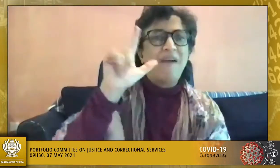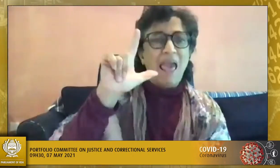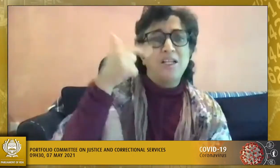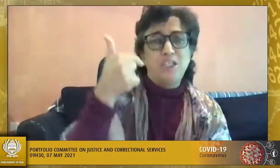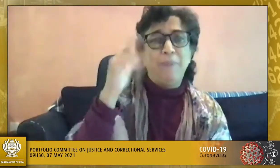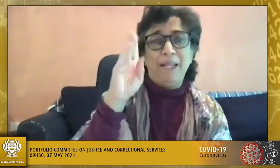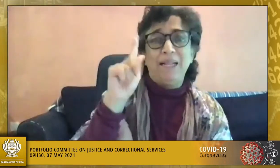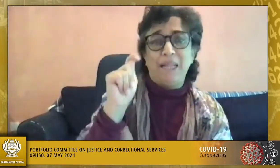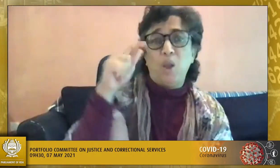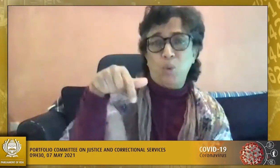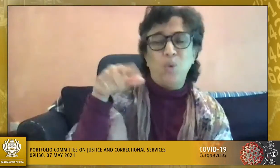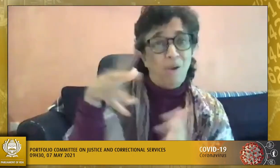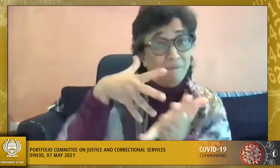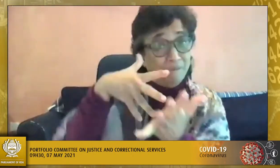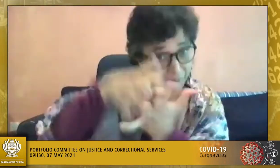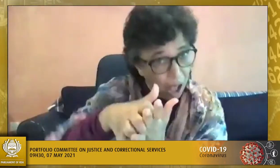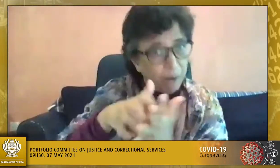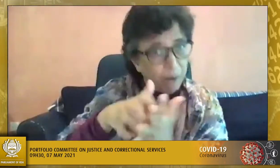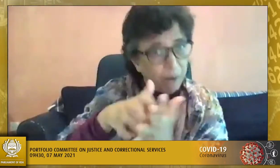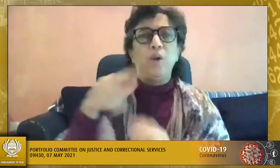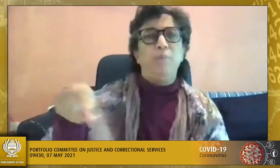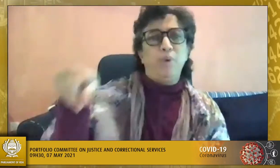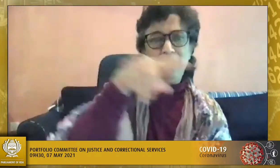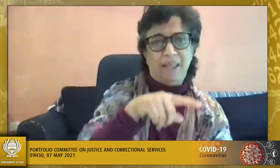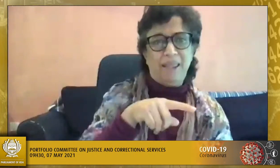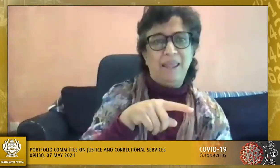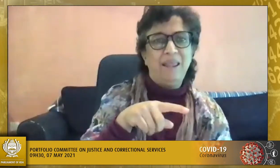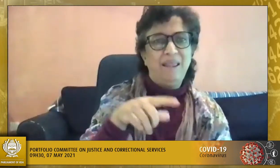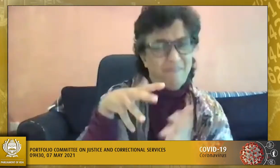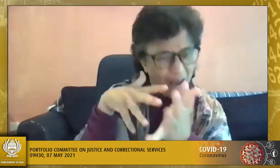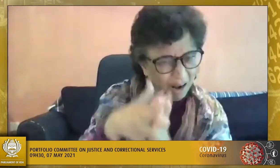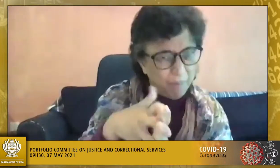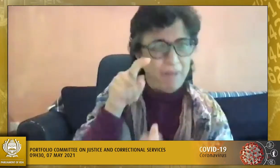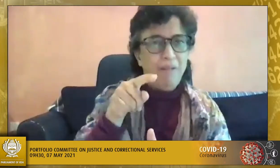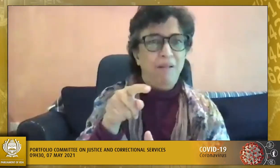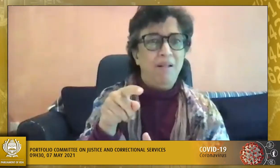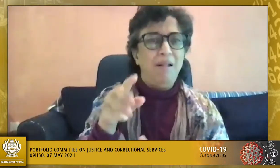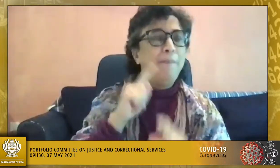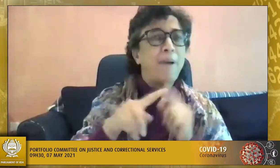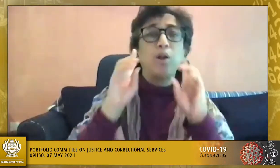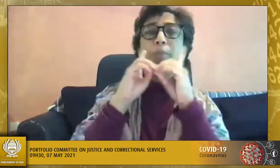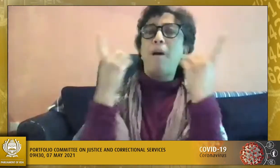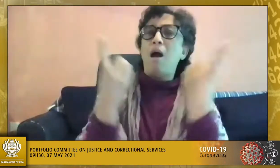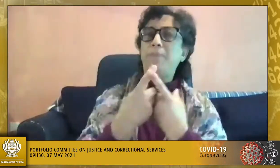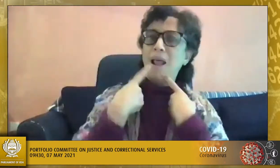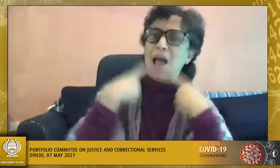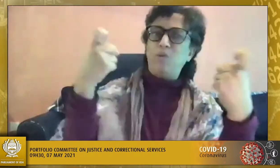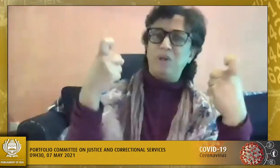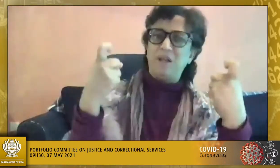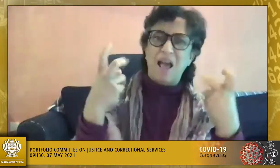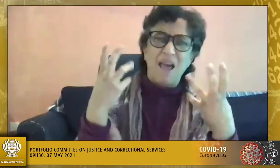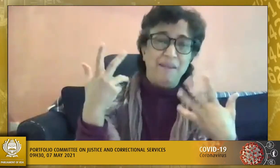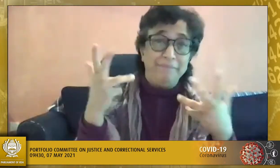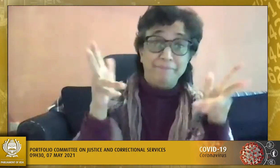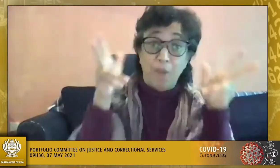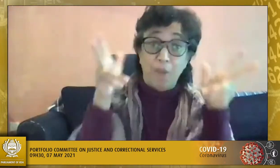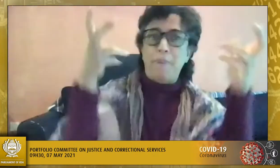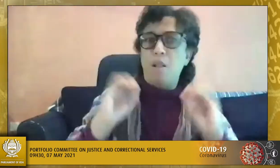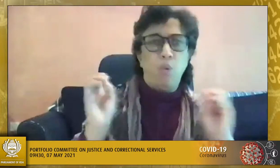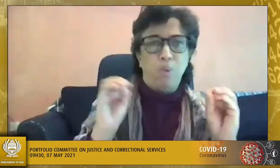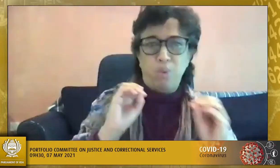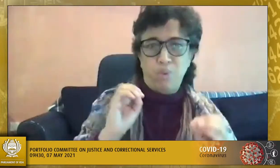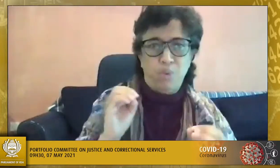department has there been an outcryer condemning of these killings of people from the lgbtqia